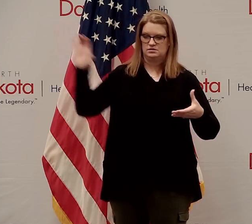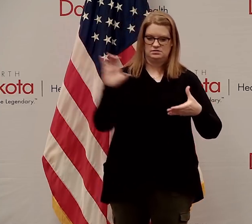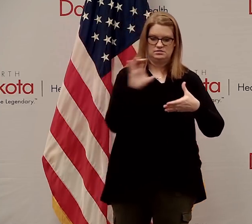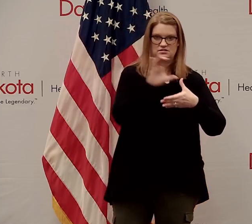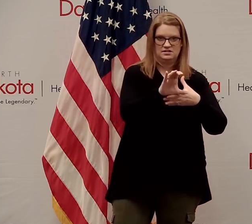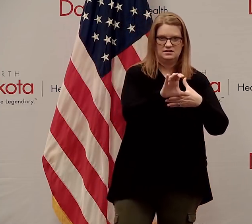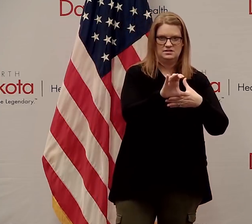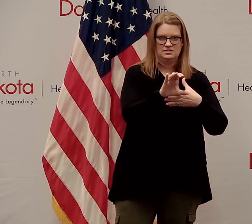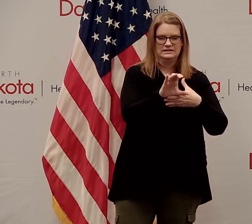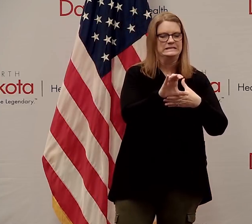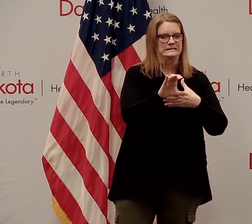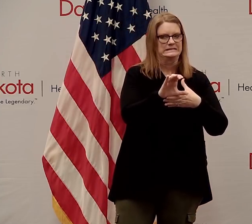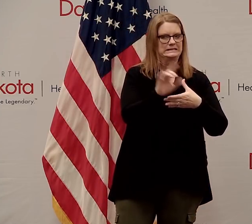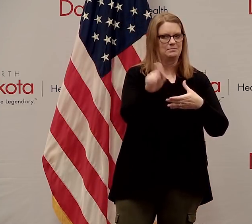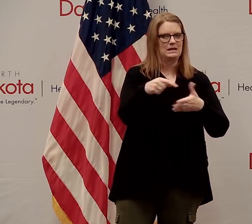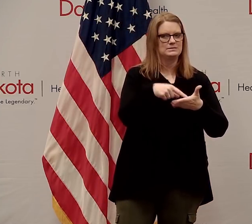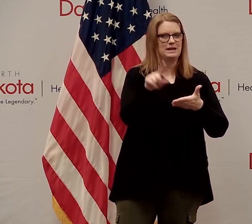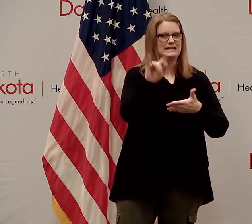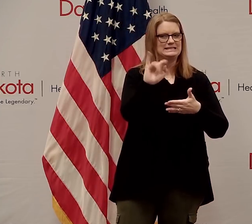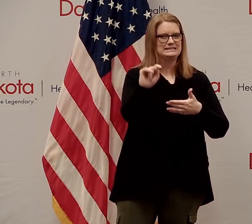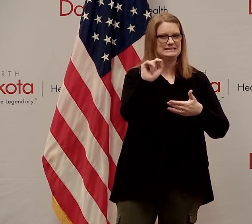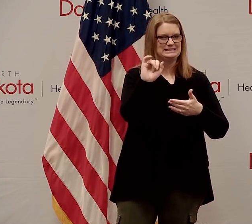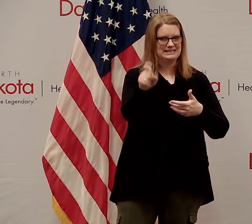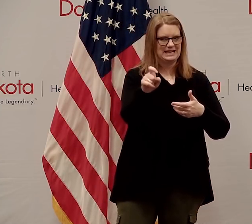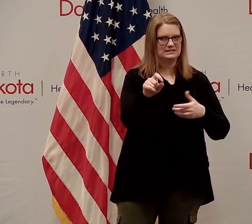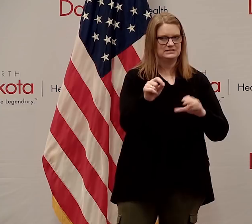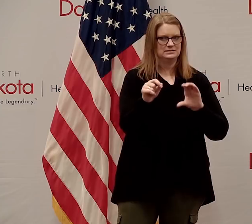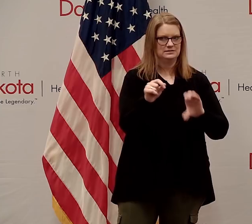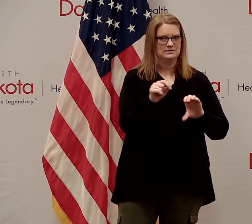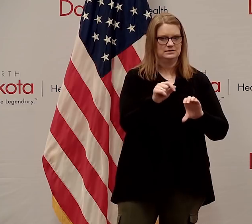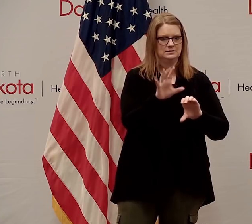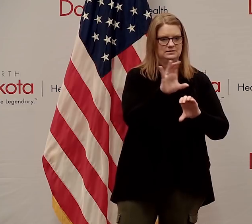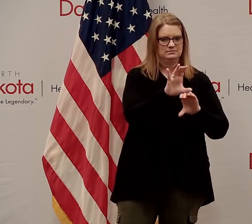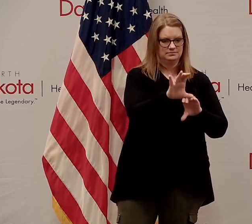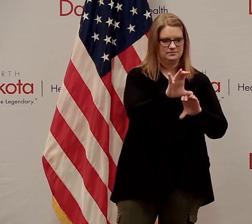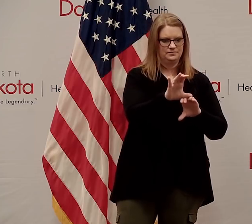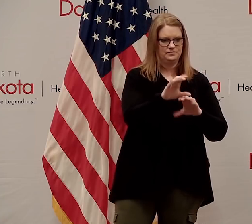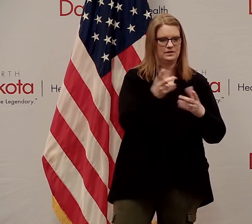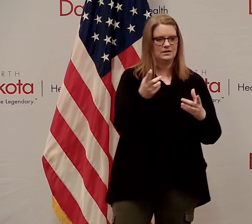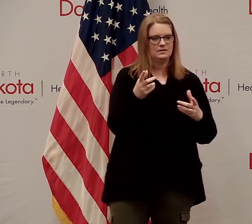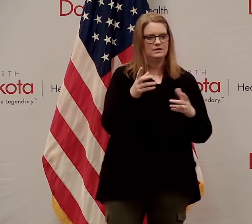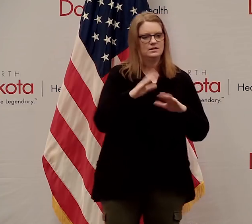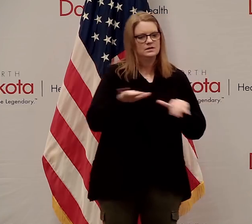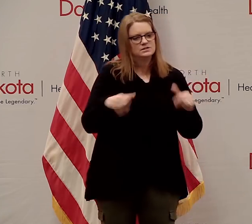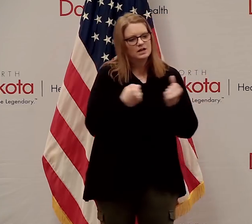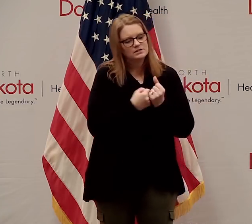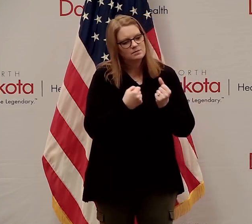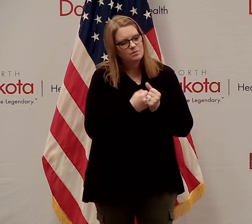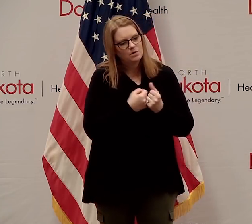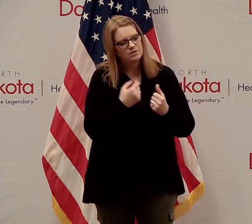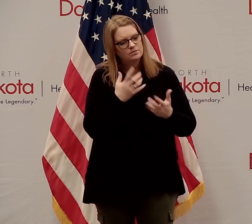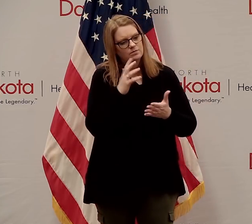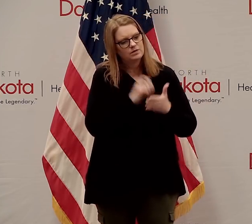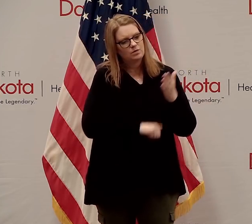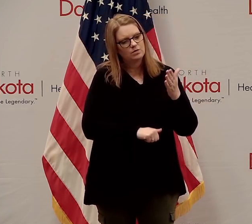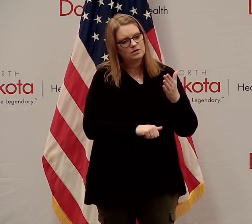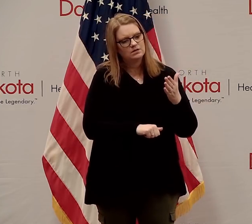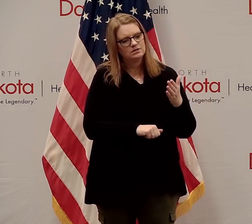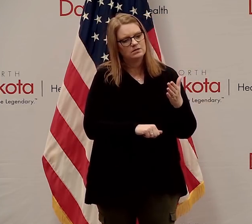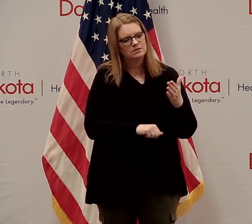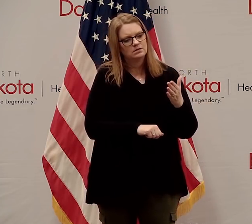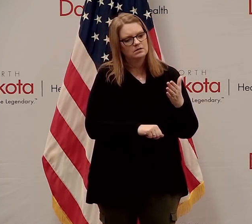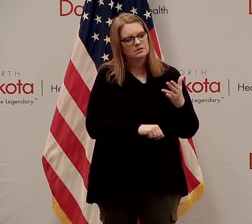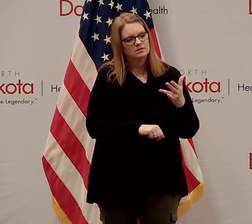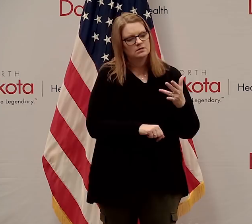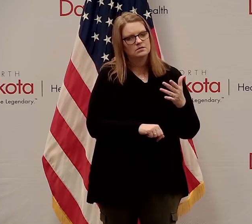taxable. And if the individual has chosen to have taxes withheld or has child support withholding, they will see